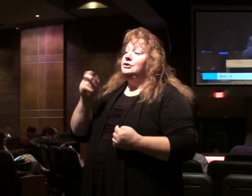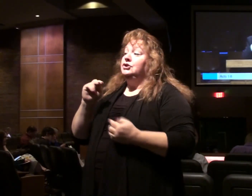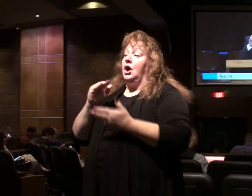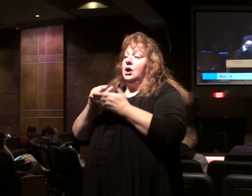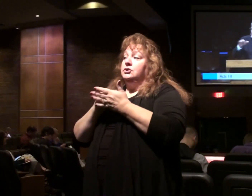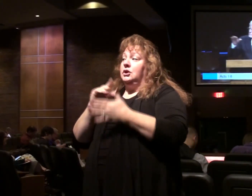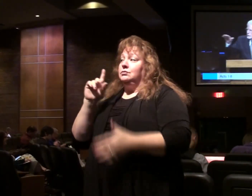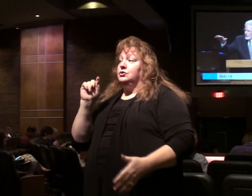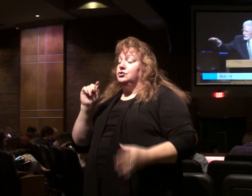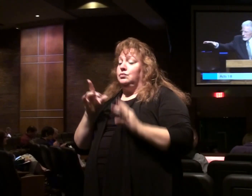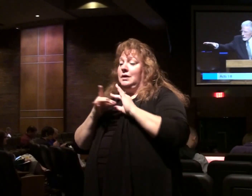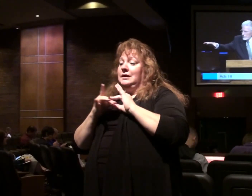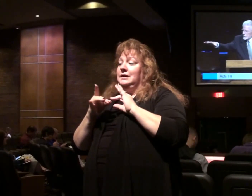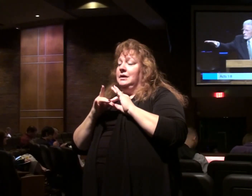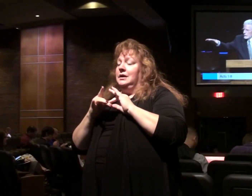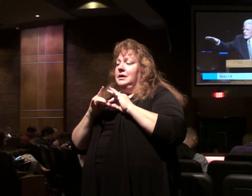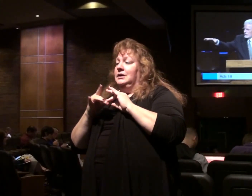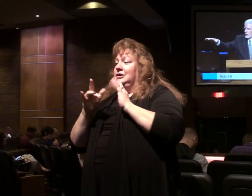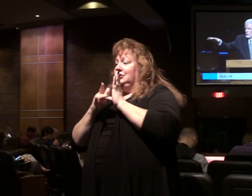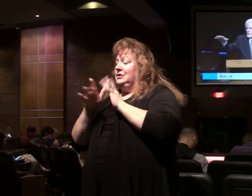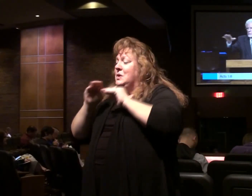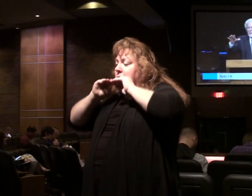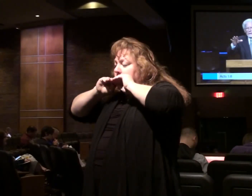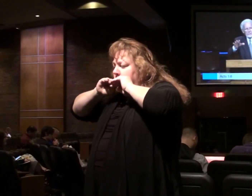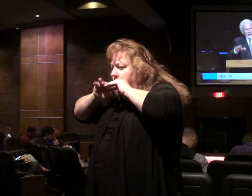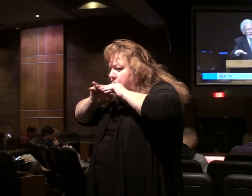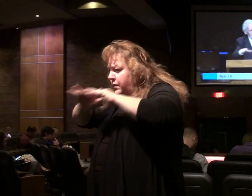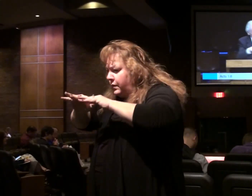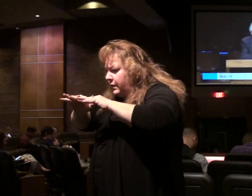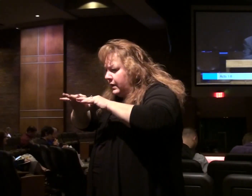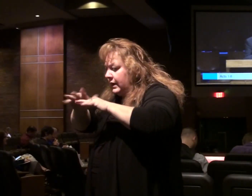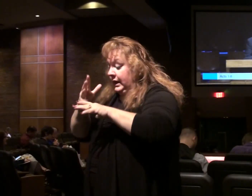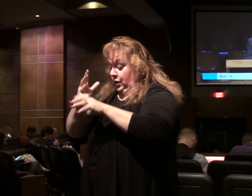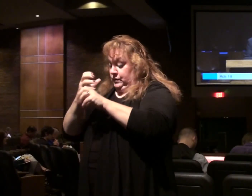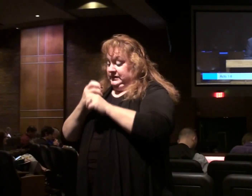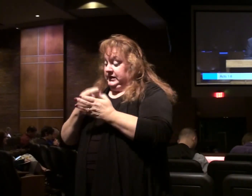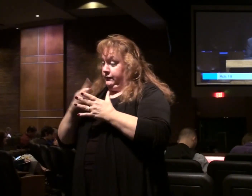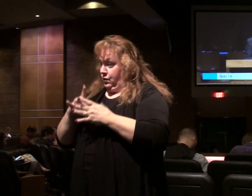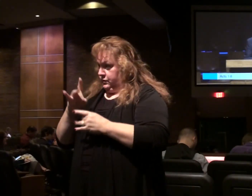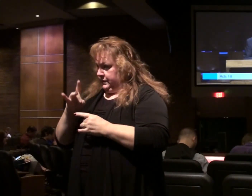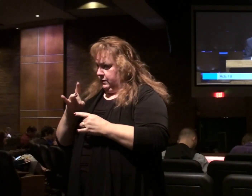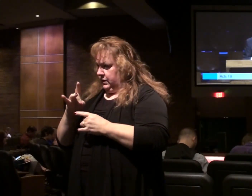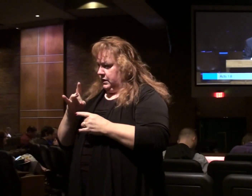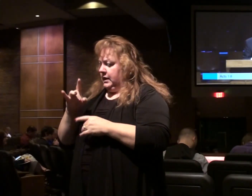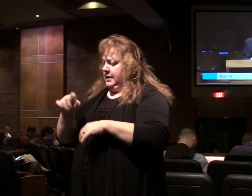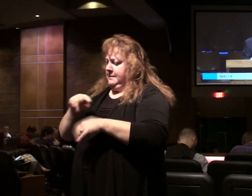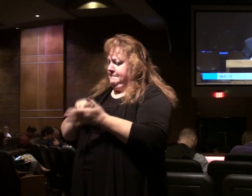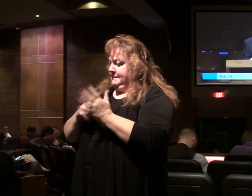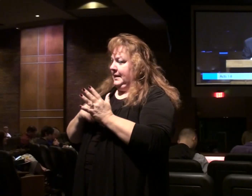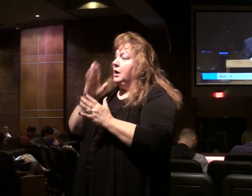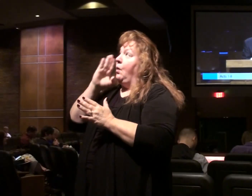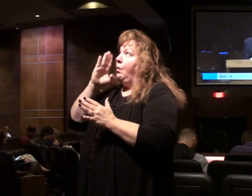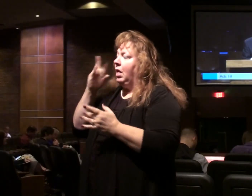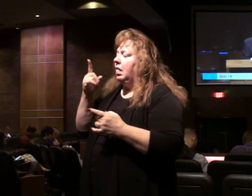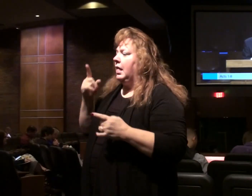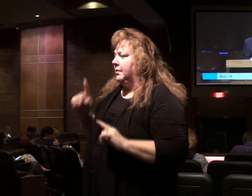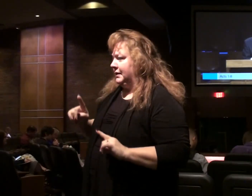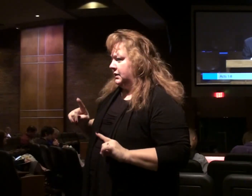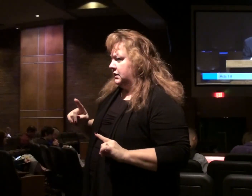said, breathed on them and said, receive the Holy Spirit. That anticipated what was going to